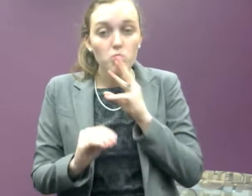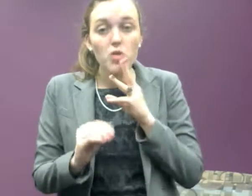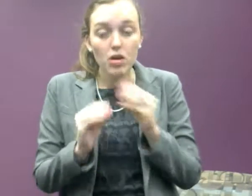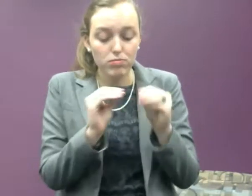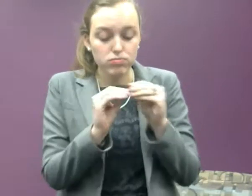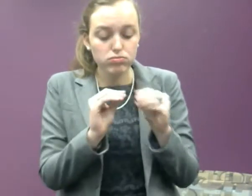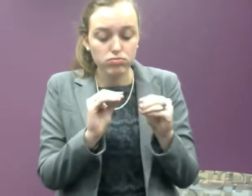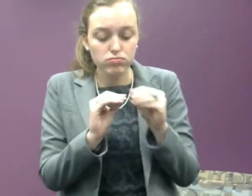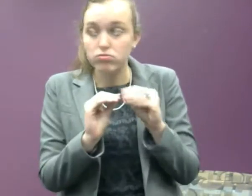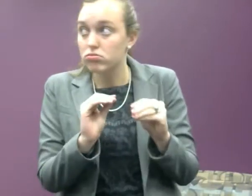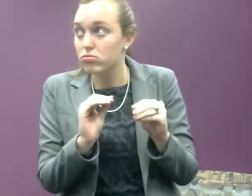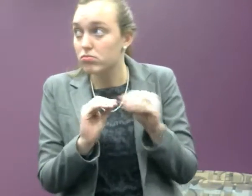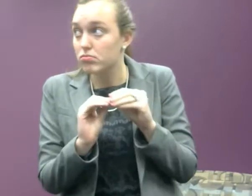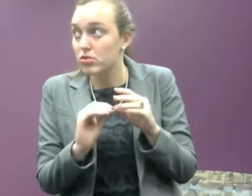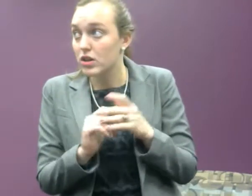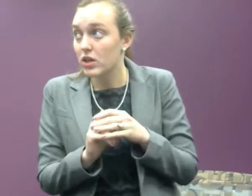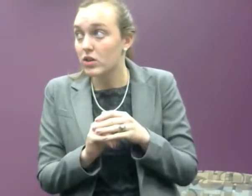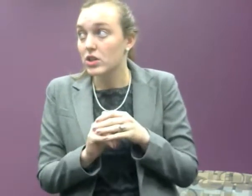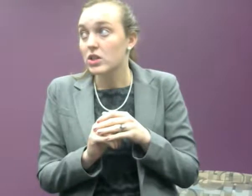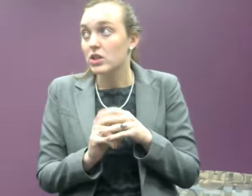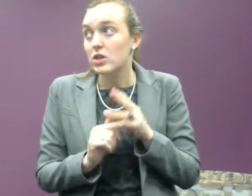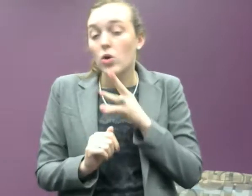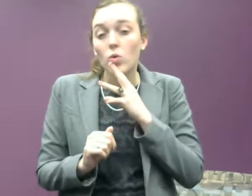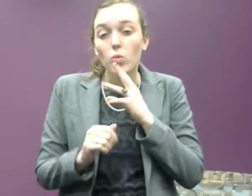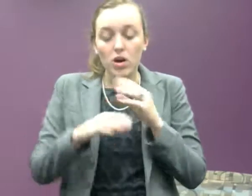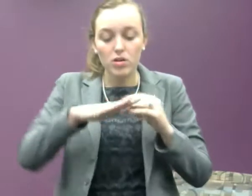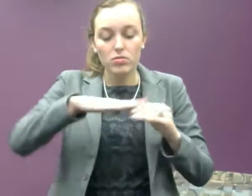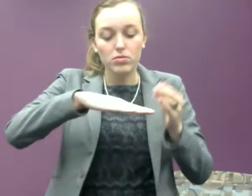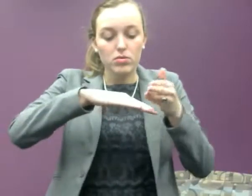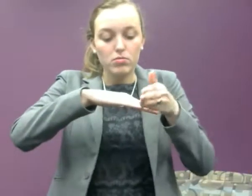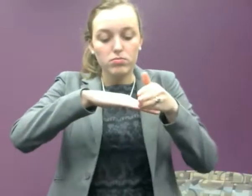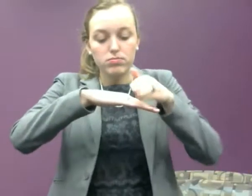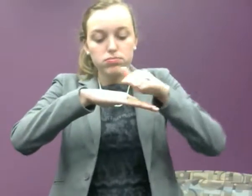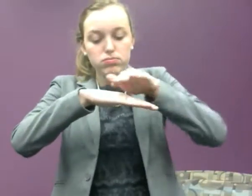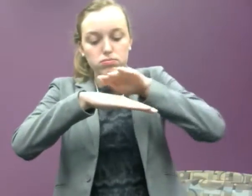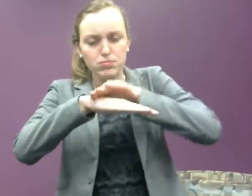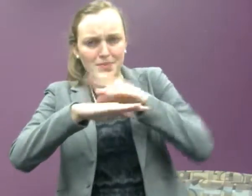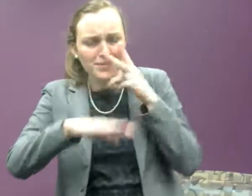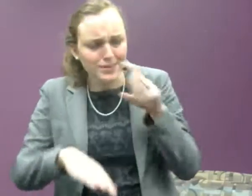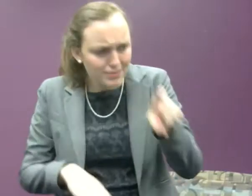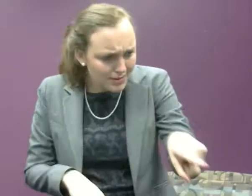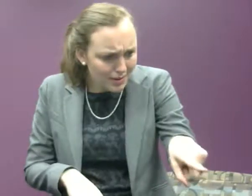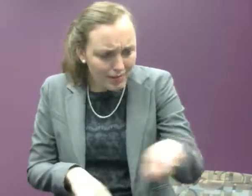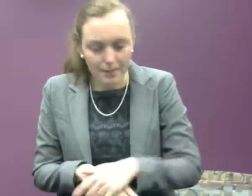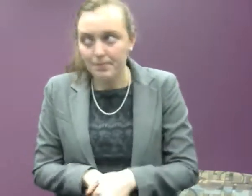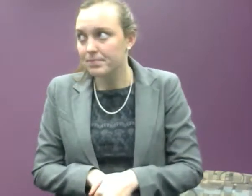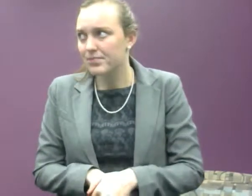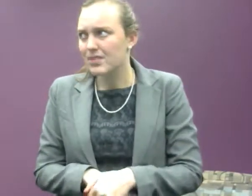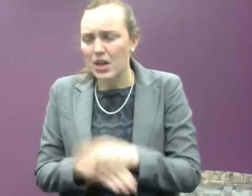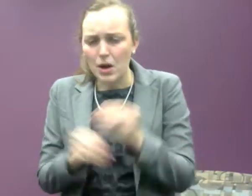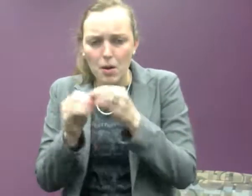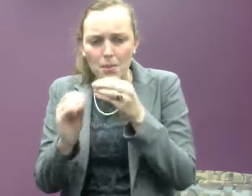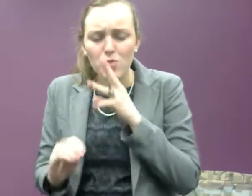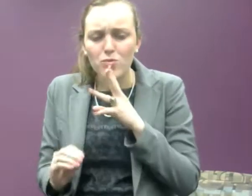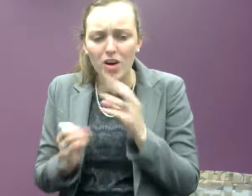this. And water will actually dome up at the top. Can you see that? Dome? How much more water do you think I can pour on there